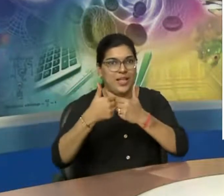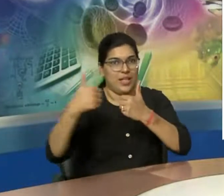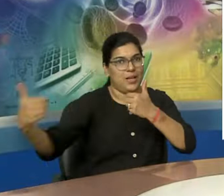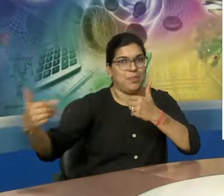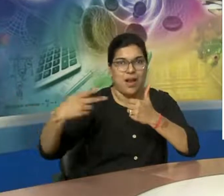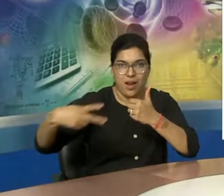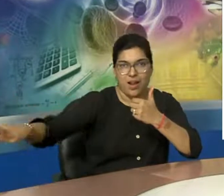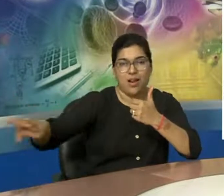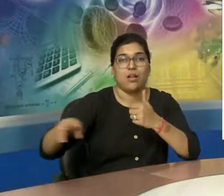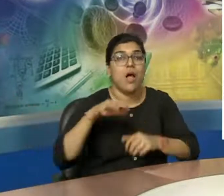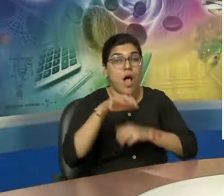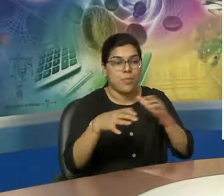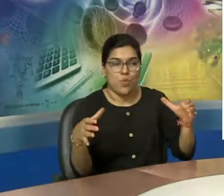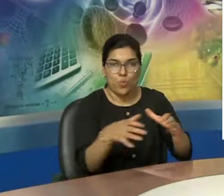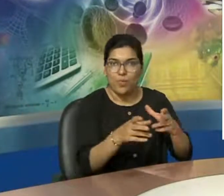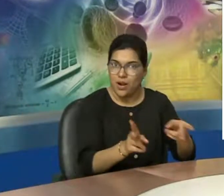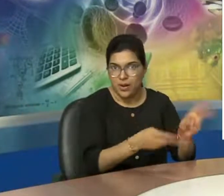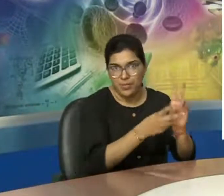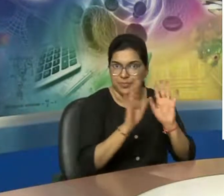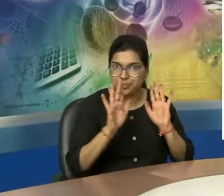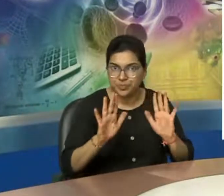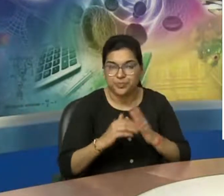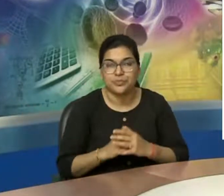variation within human species.